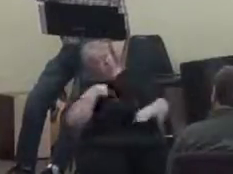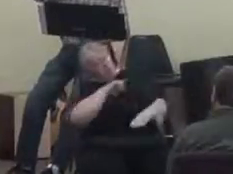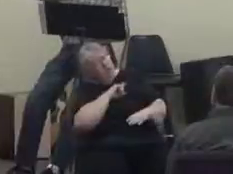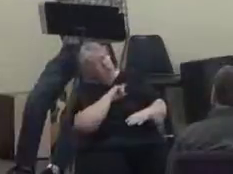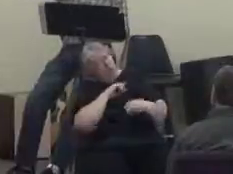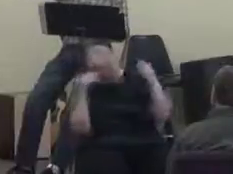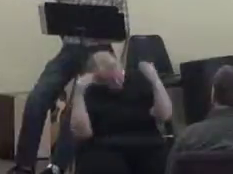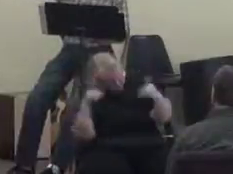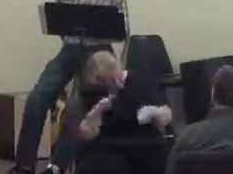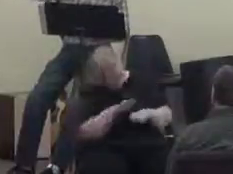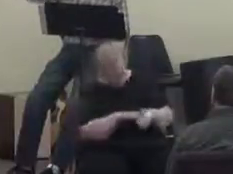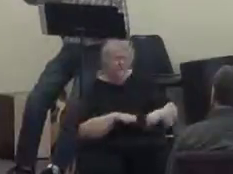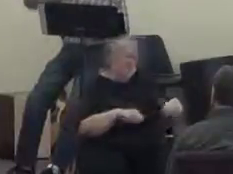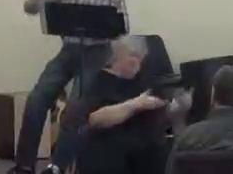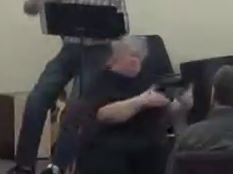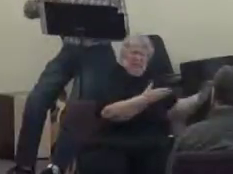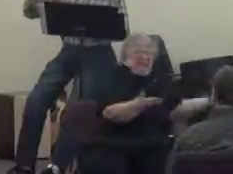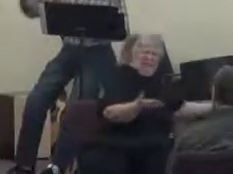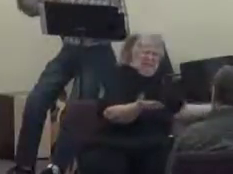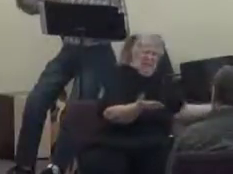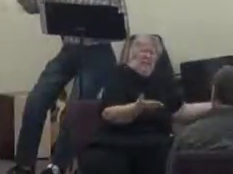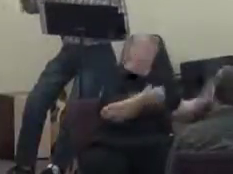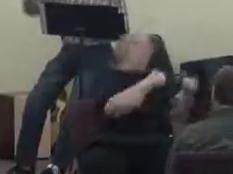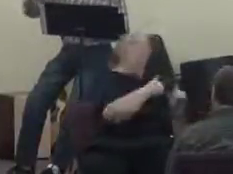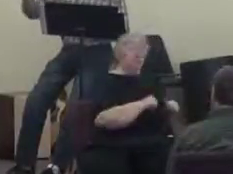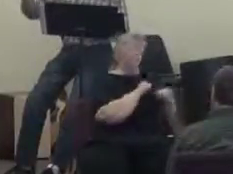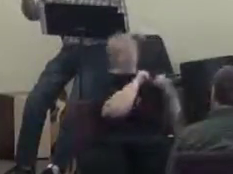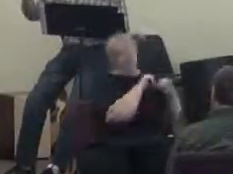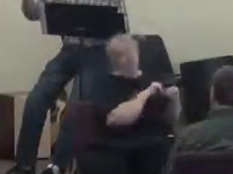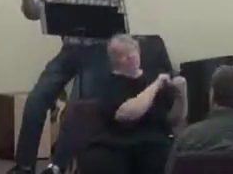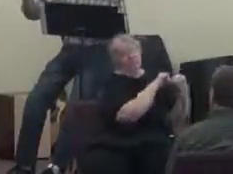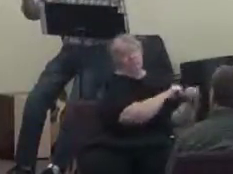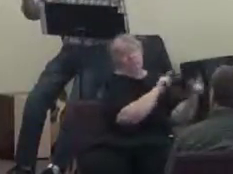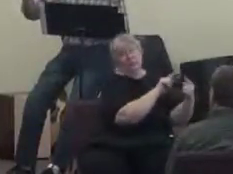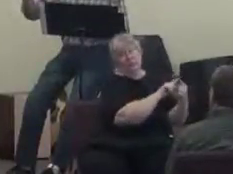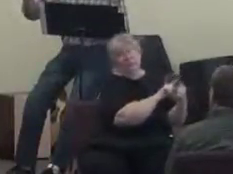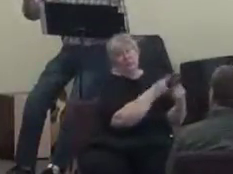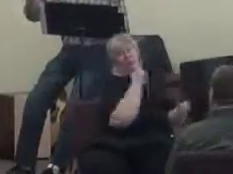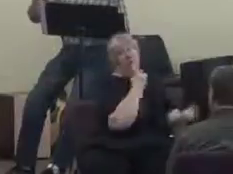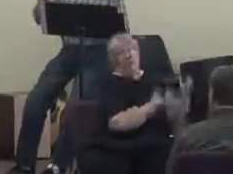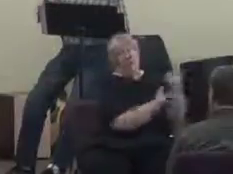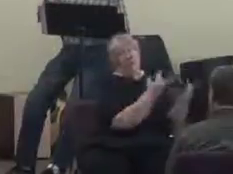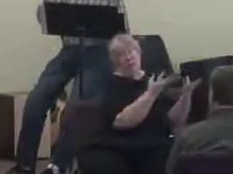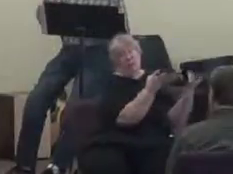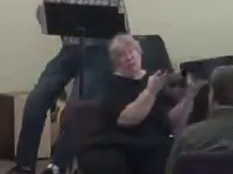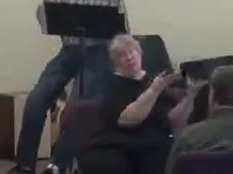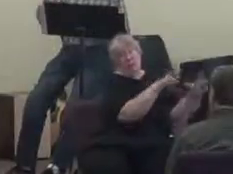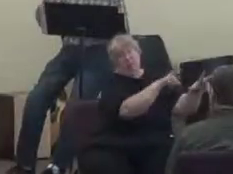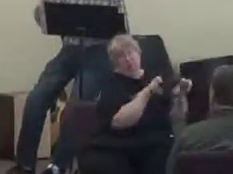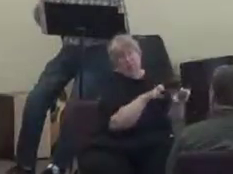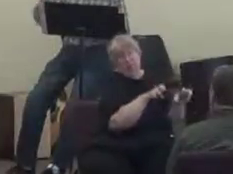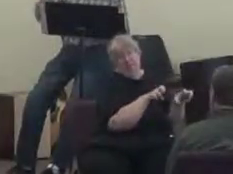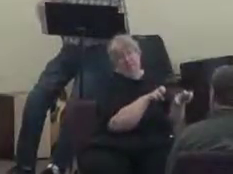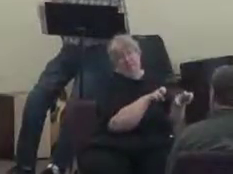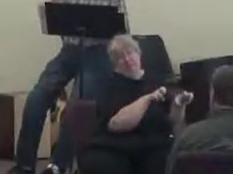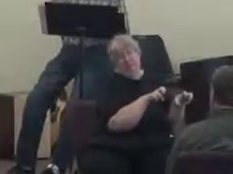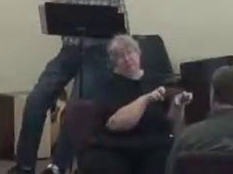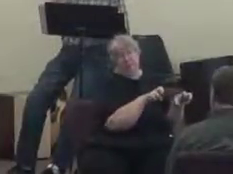That other stuff is going to go on until hell freezes over. So focus on your